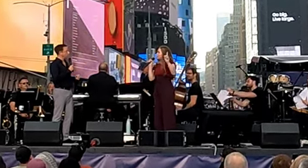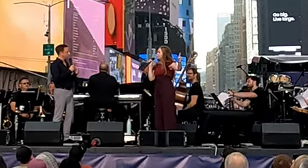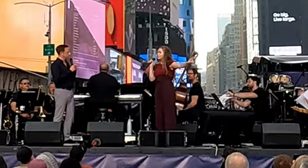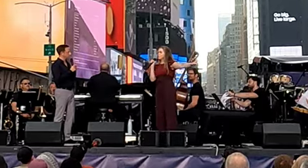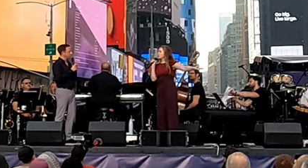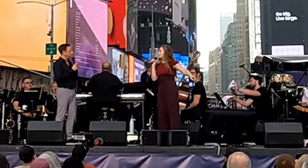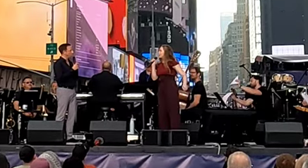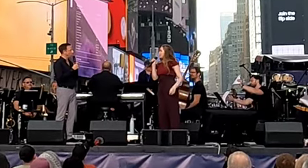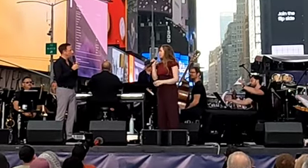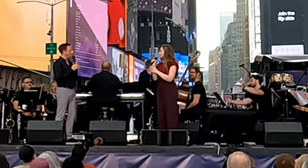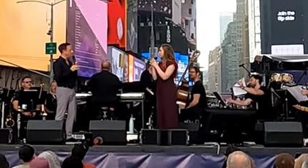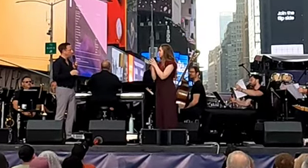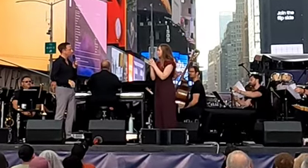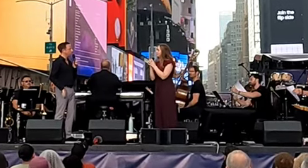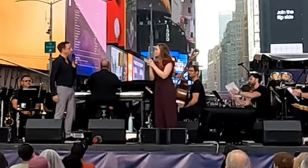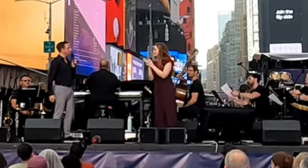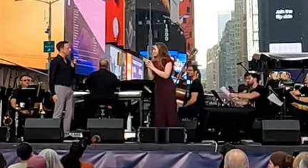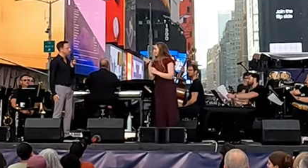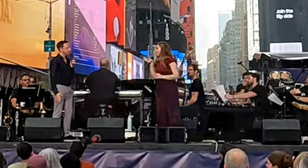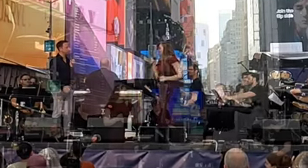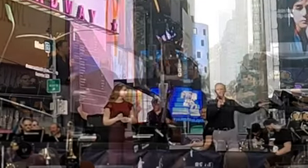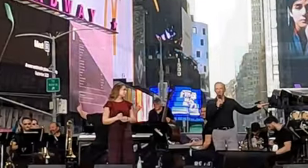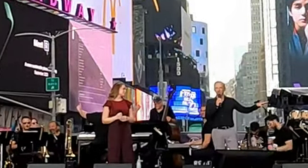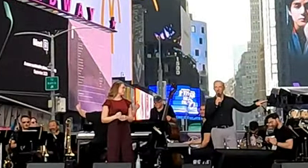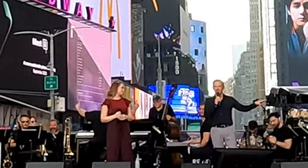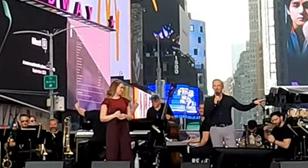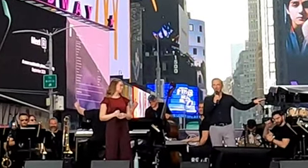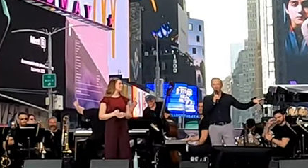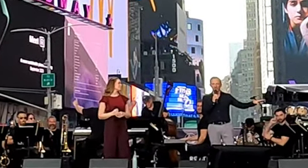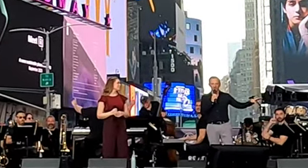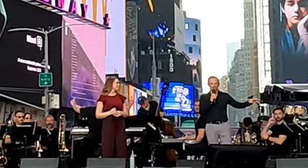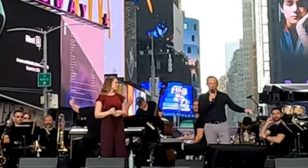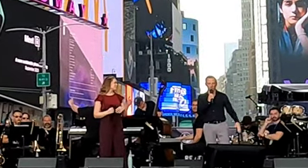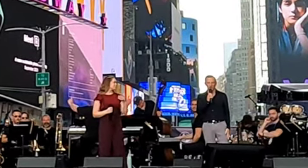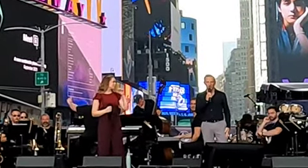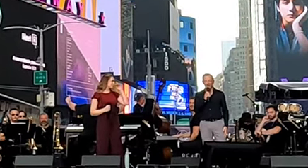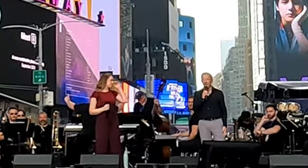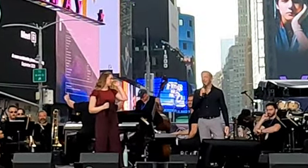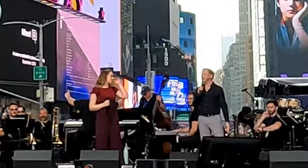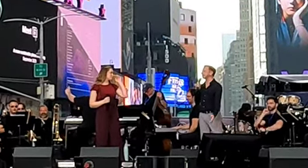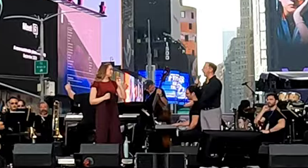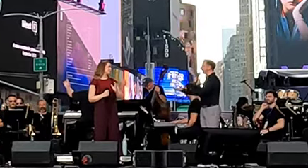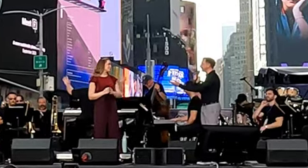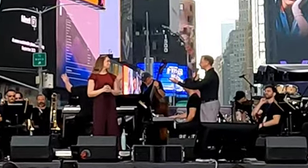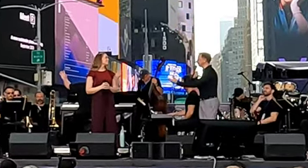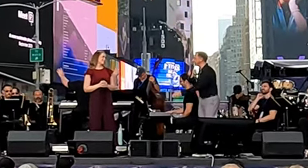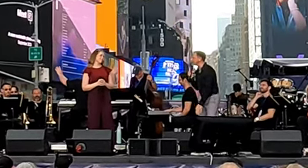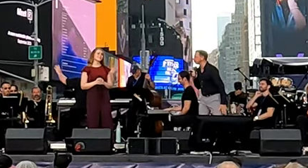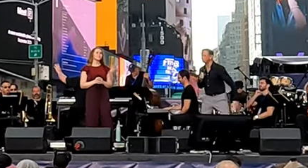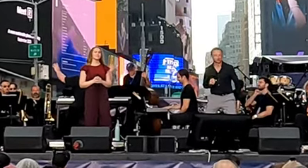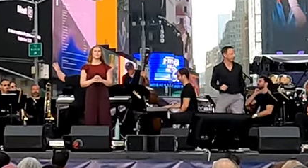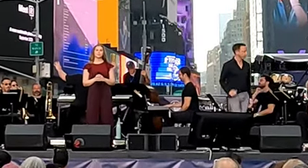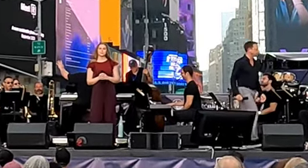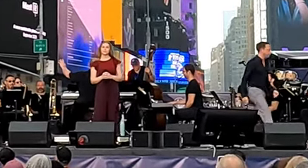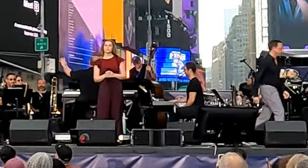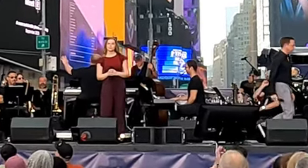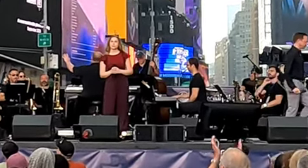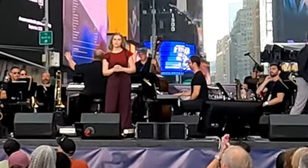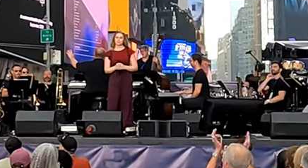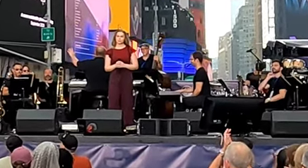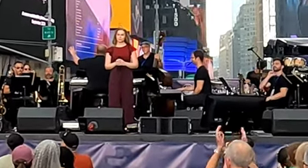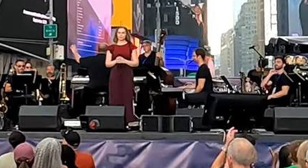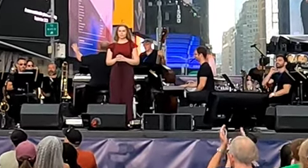him on Broadway in Les Mis. Wow. Oh, yeah. Fabulous. Yeah, celebrating 20 years on Broadway, here is Alli Sutton.